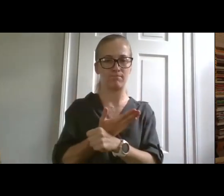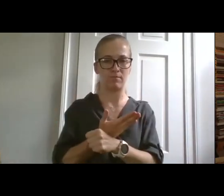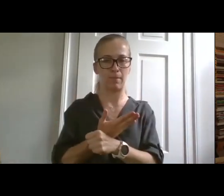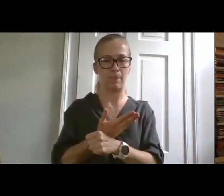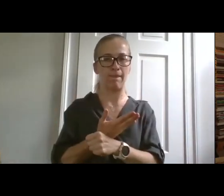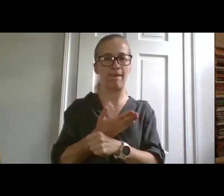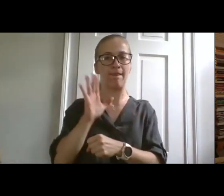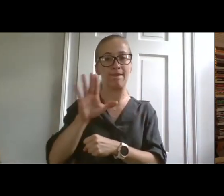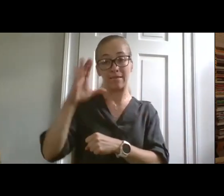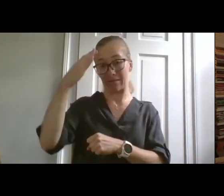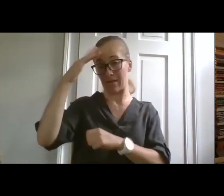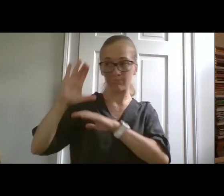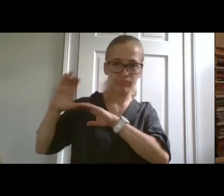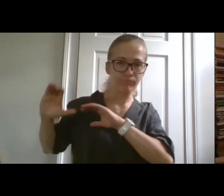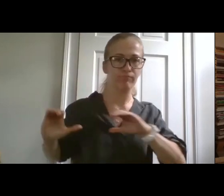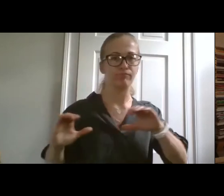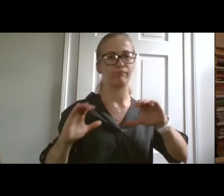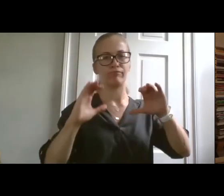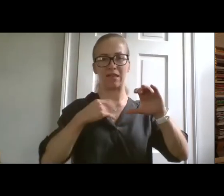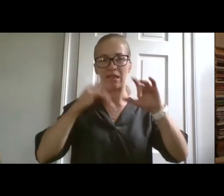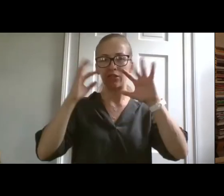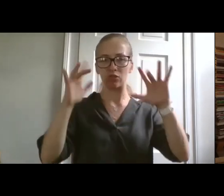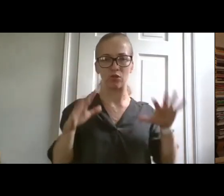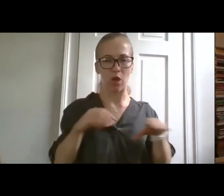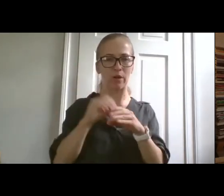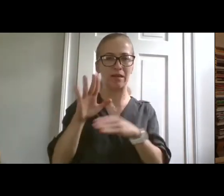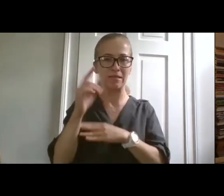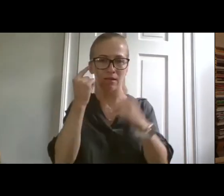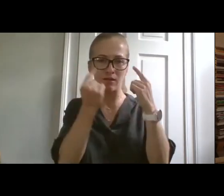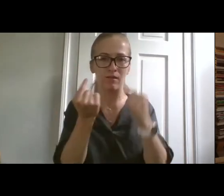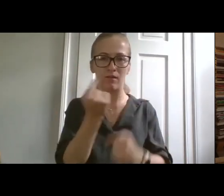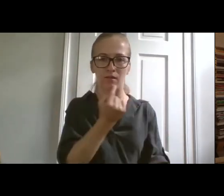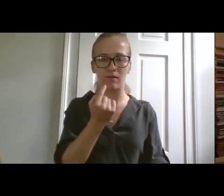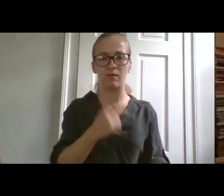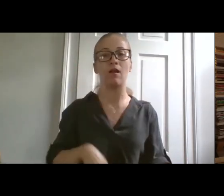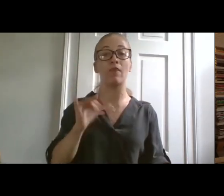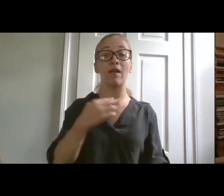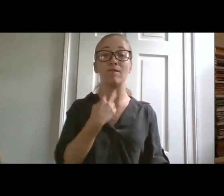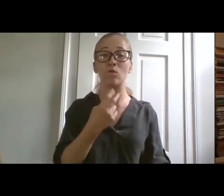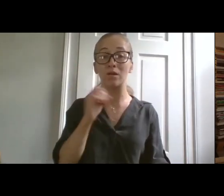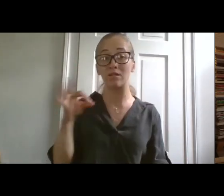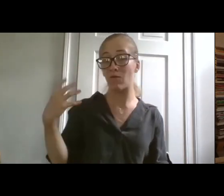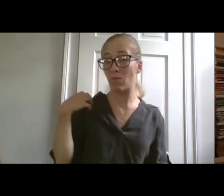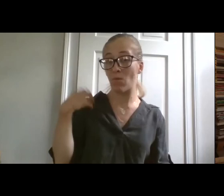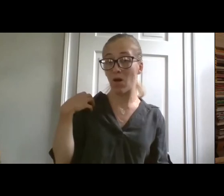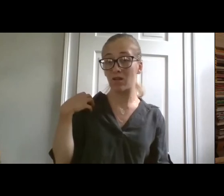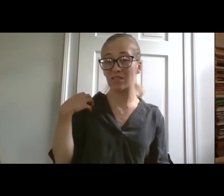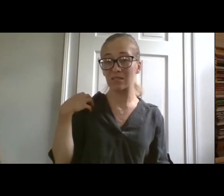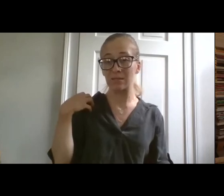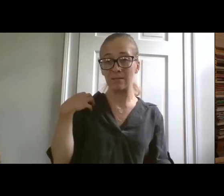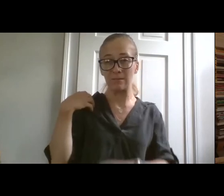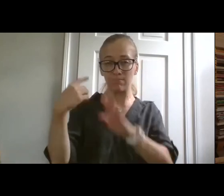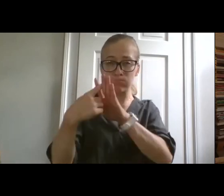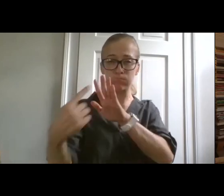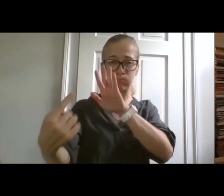like snow, collecting in the corners of his mouth and eyes. The voice of his boss rams into his